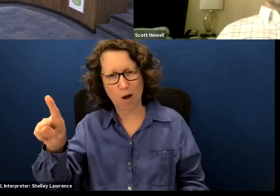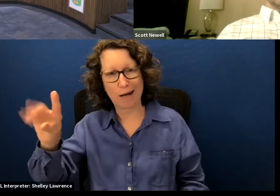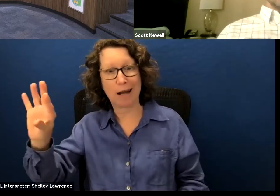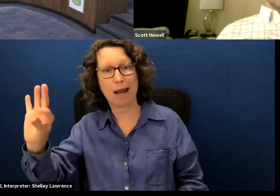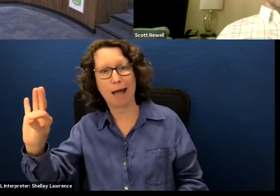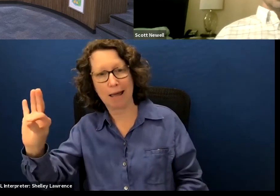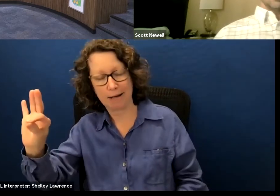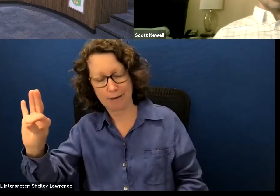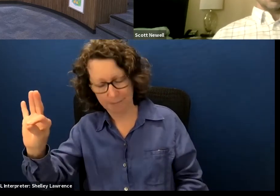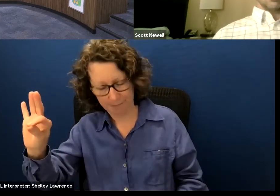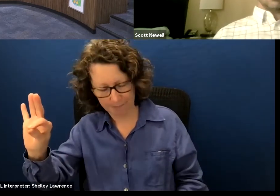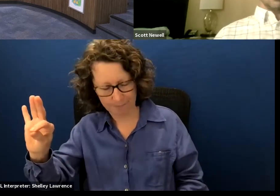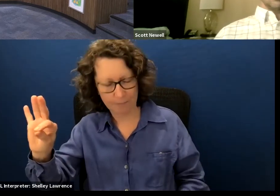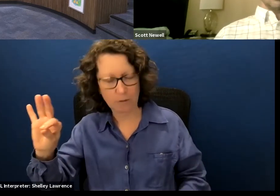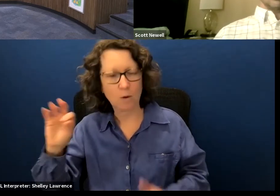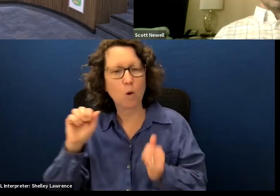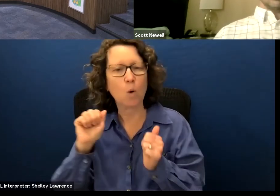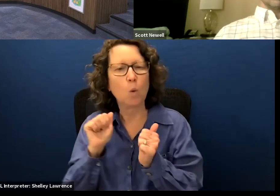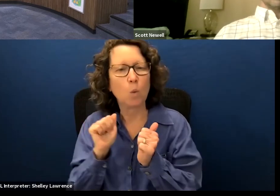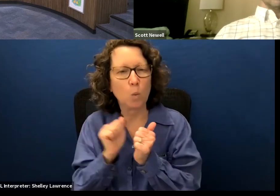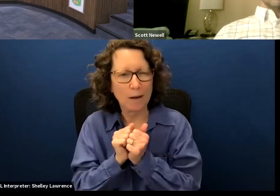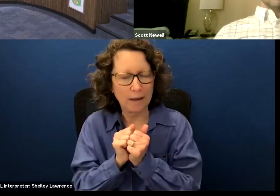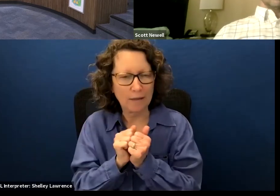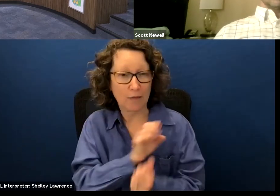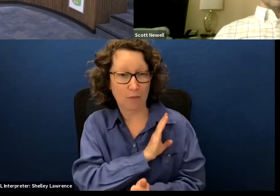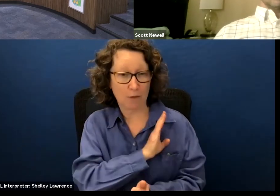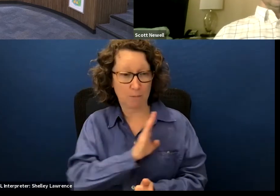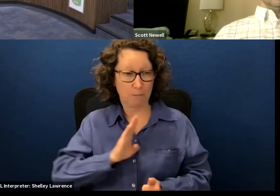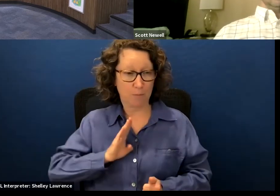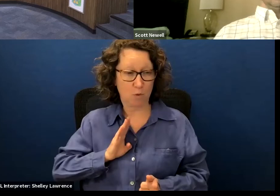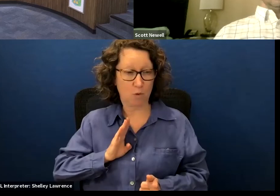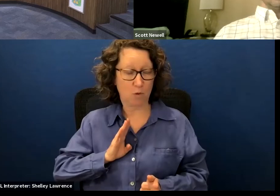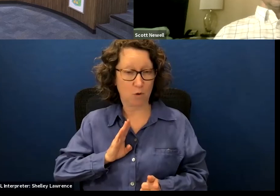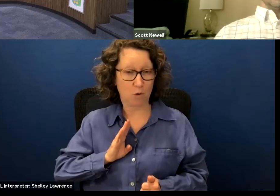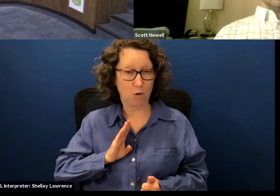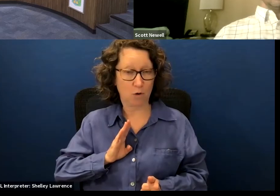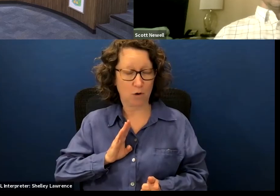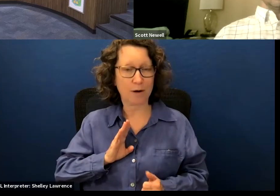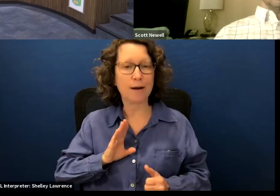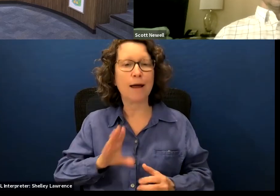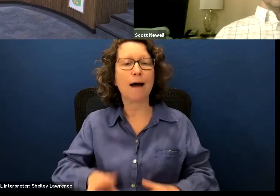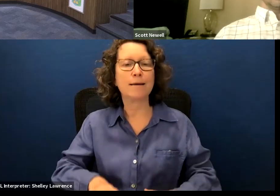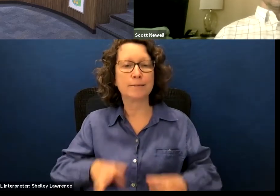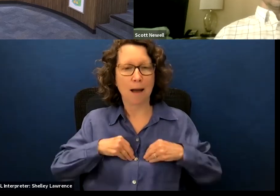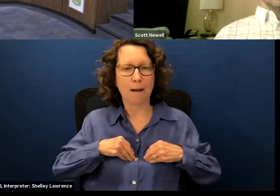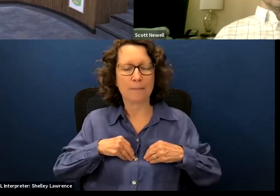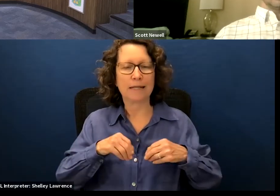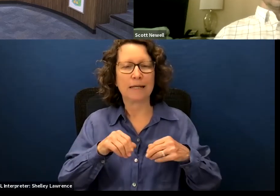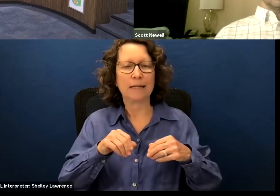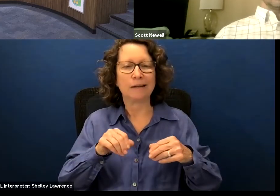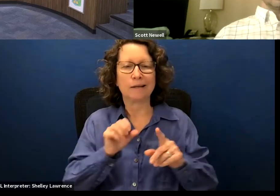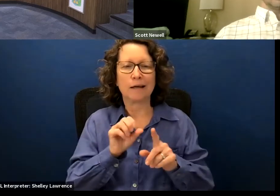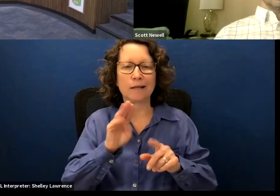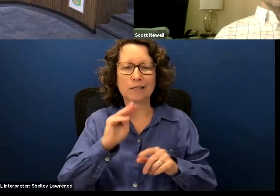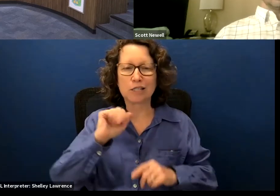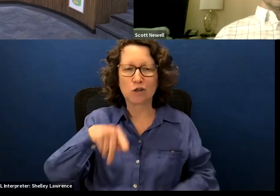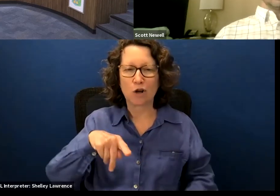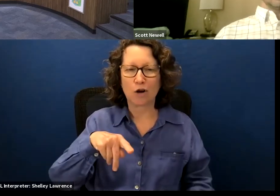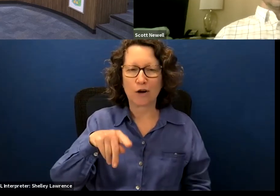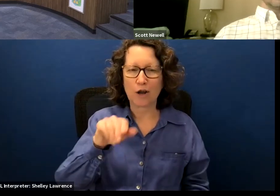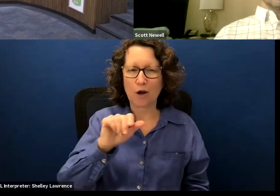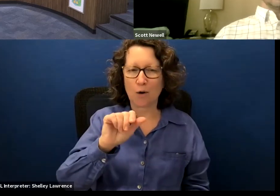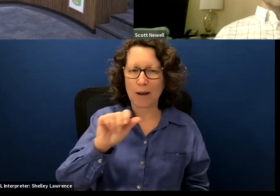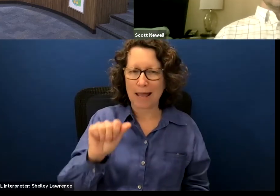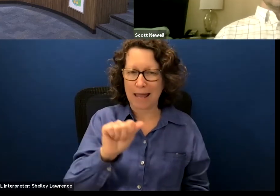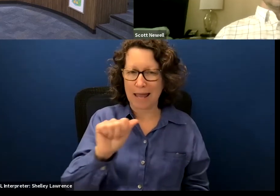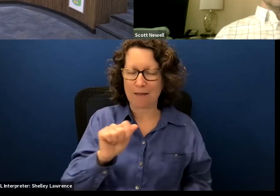2021-22-19 with the board hereby adopting scenario A for